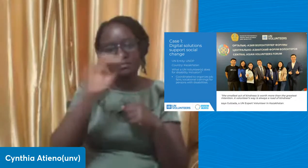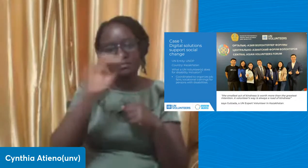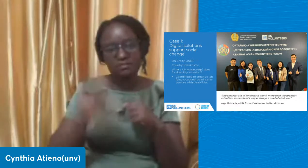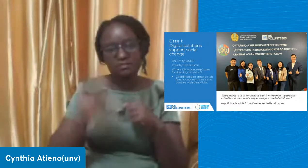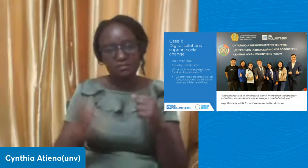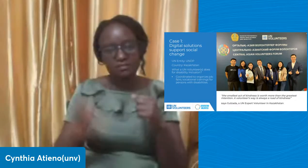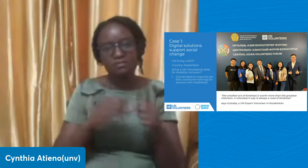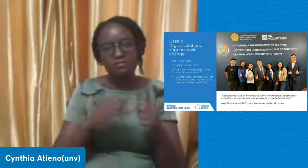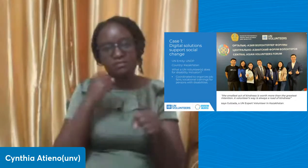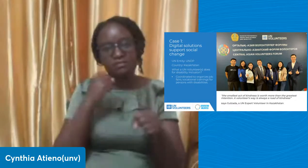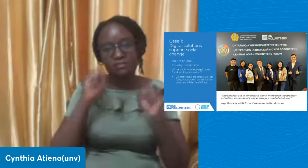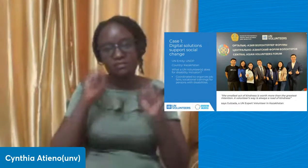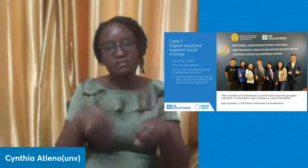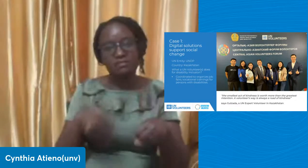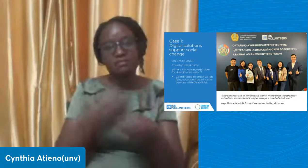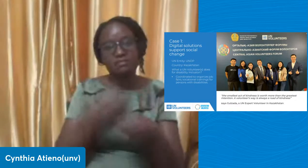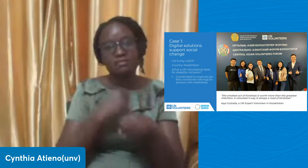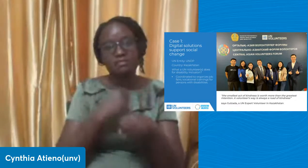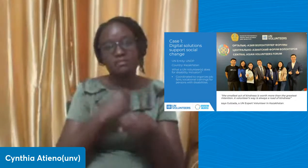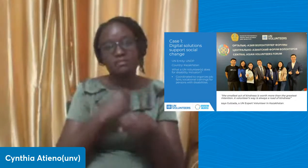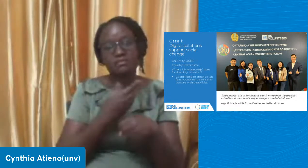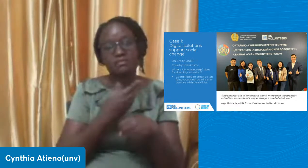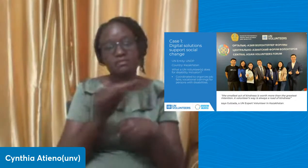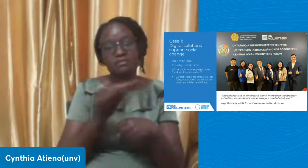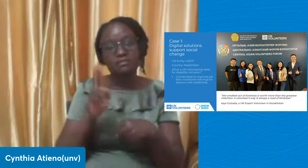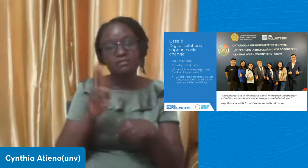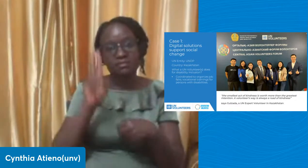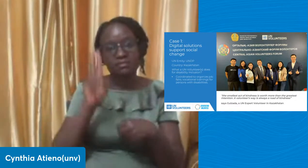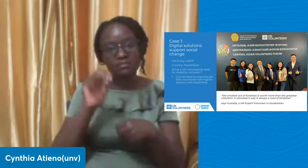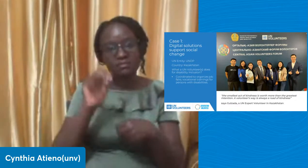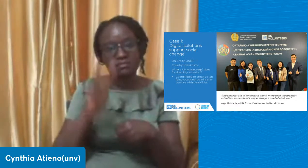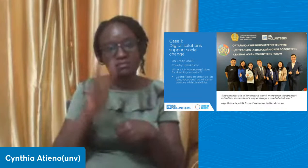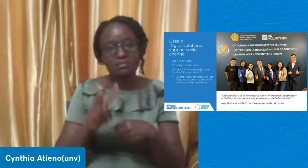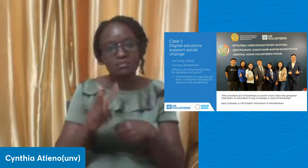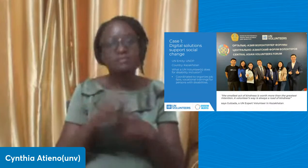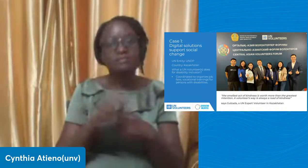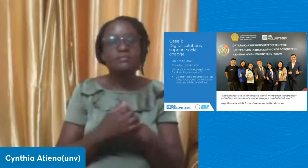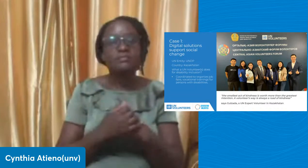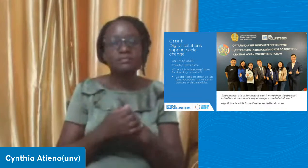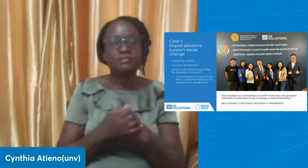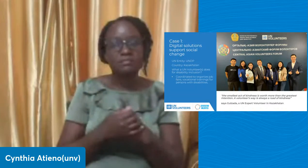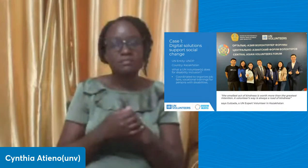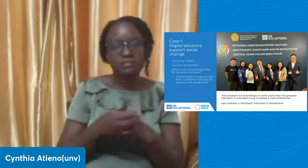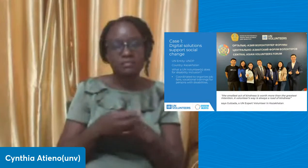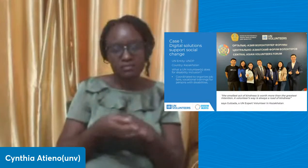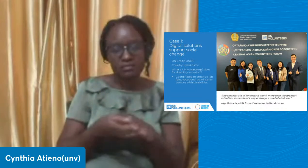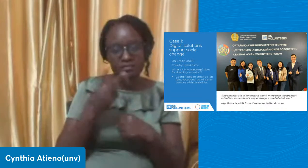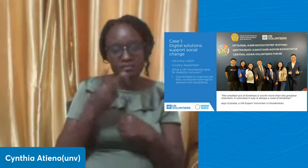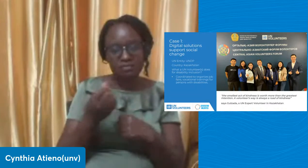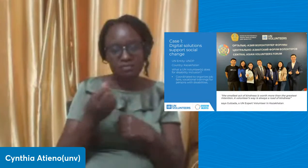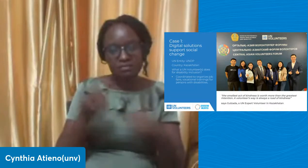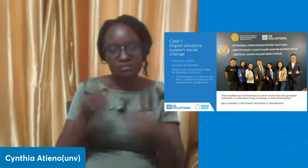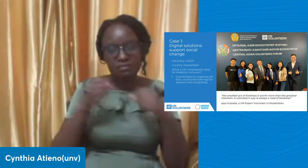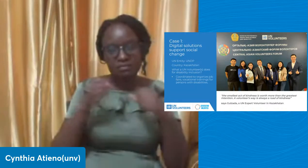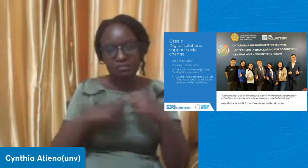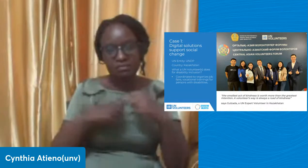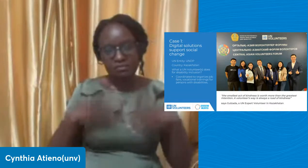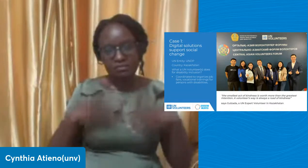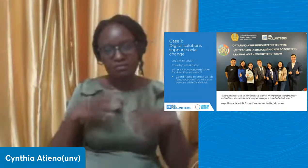and became entrepreneurs. And out of 256 persons with disabilities who